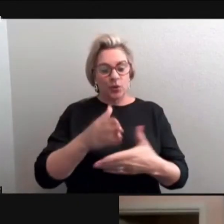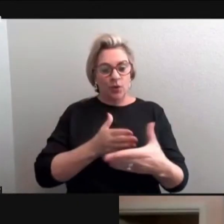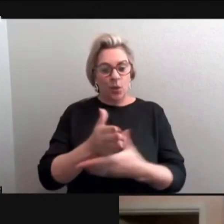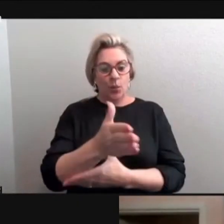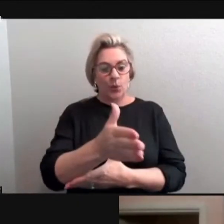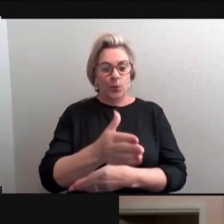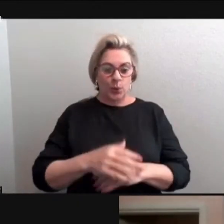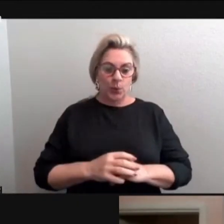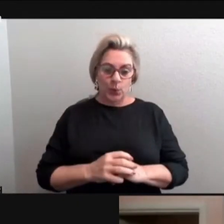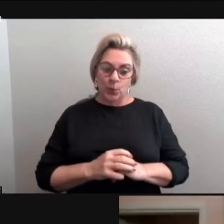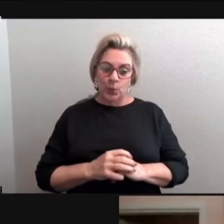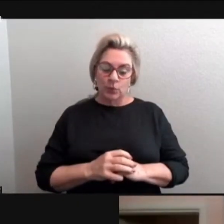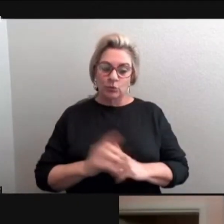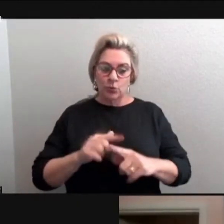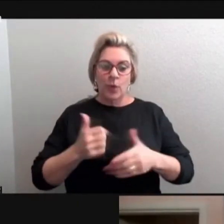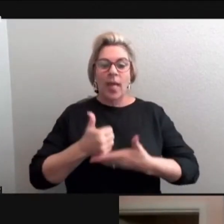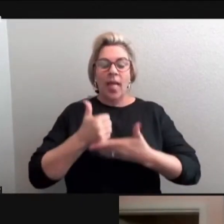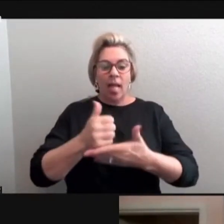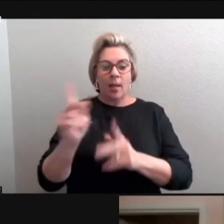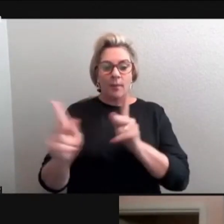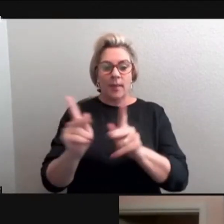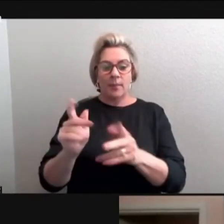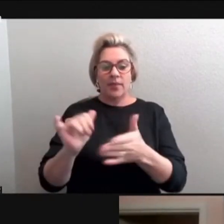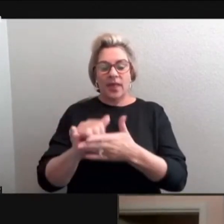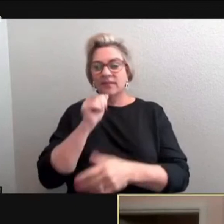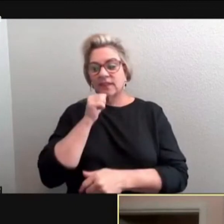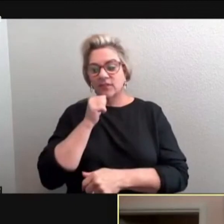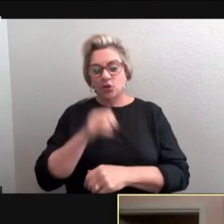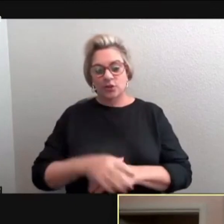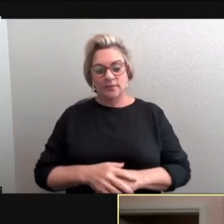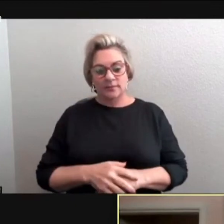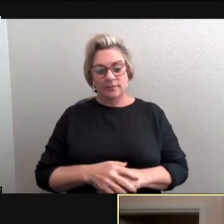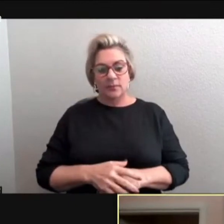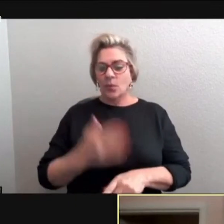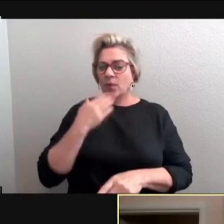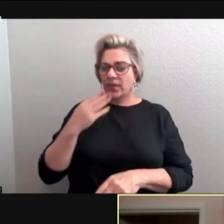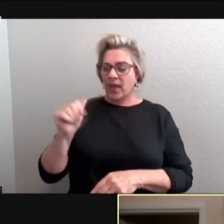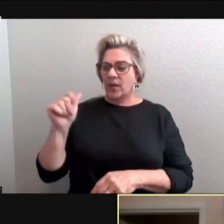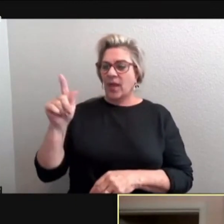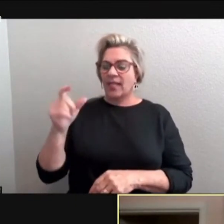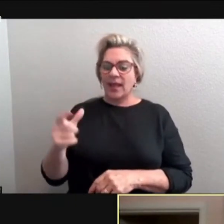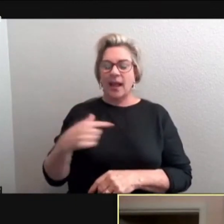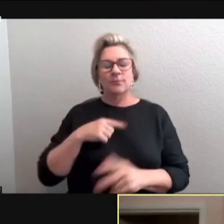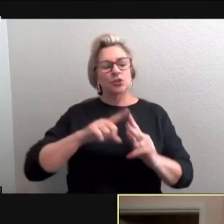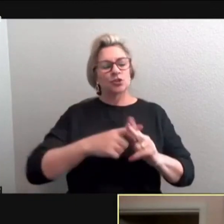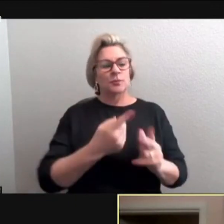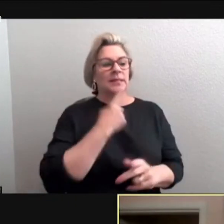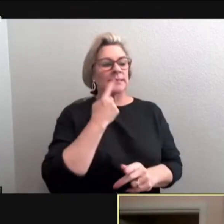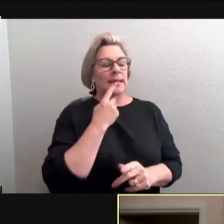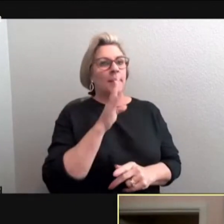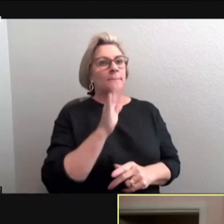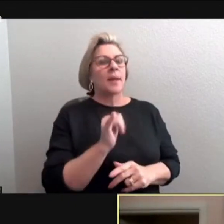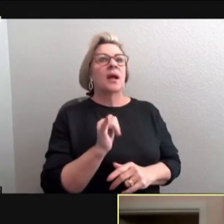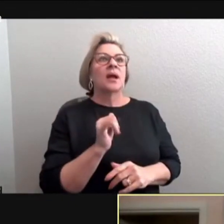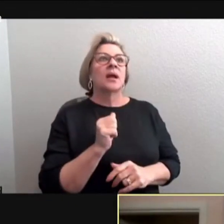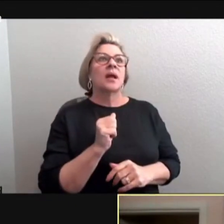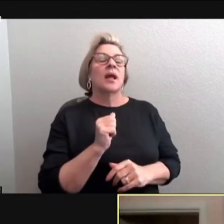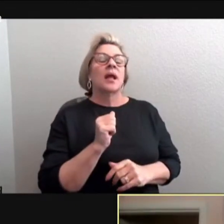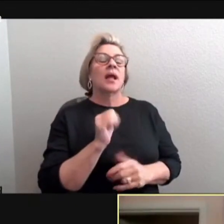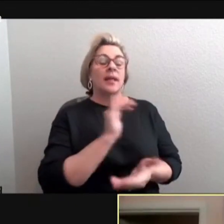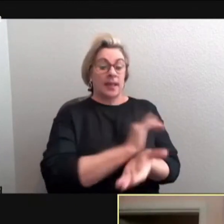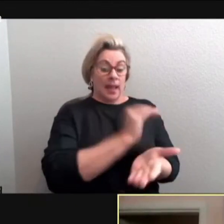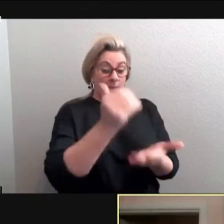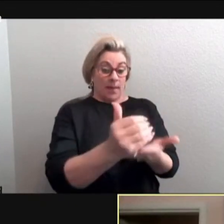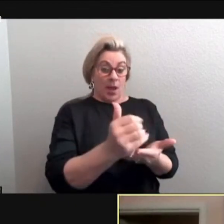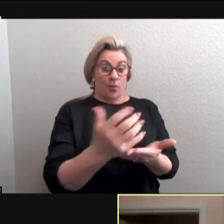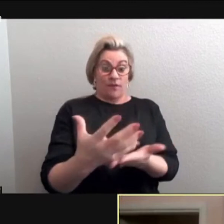hands in to try to help victims. Thank you so much. Thanks, Alex. I would start by saying I think the amount